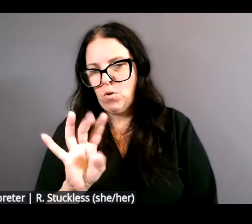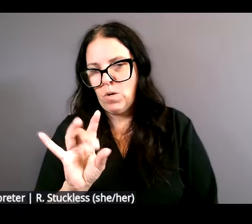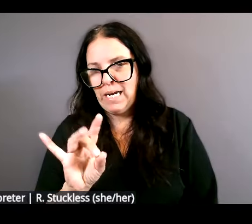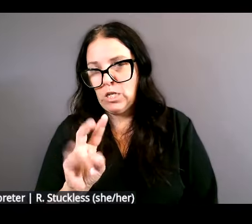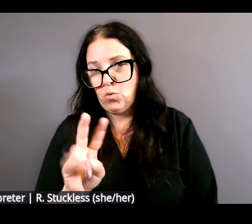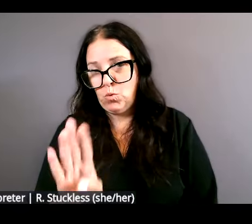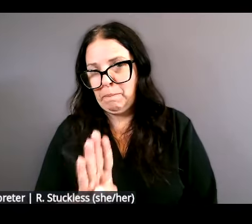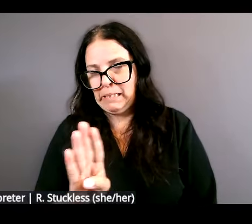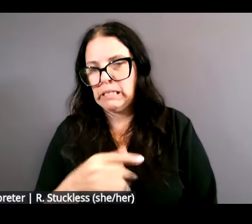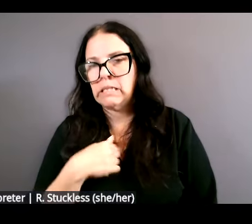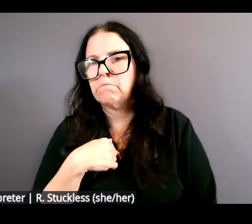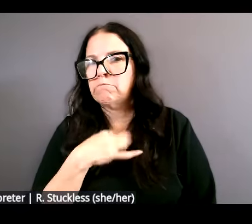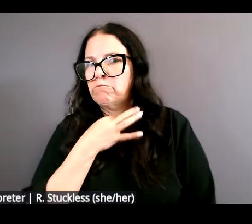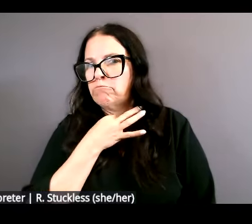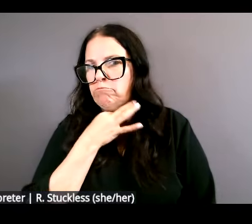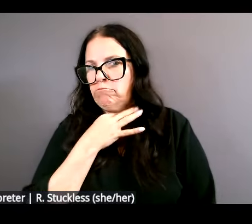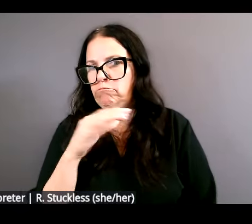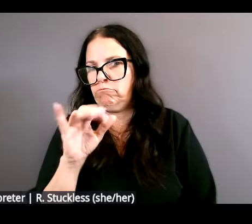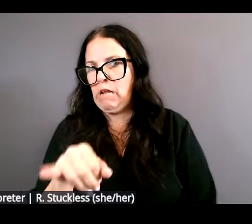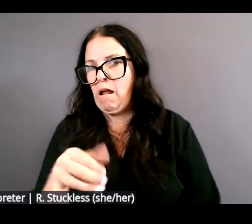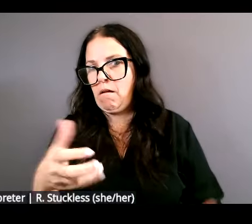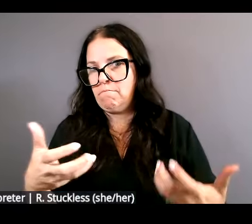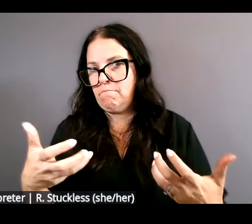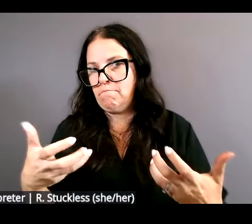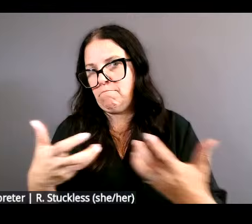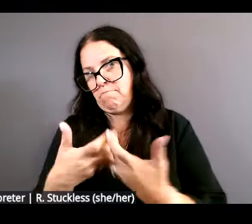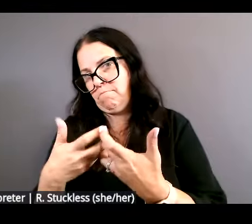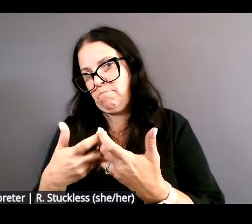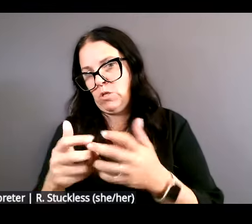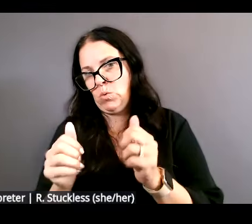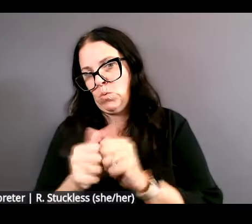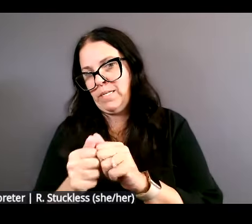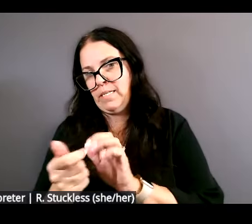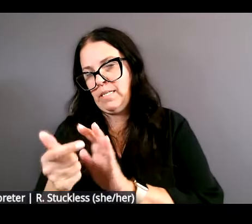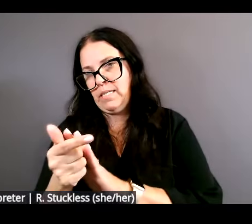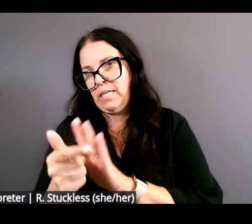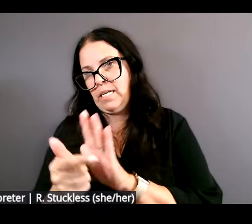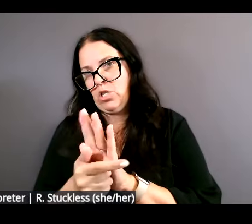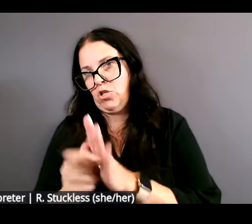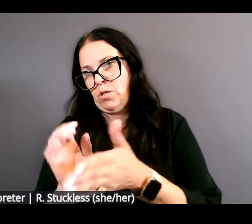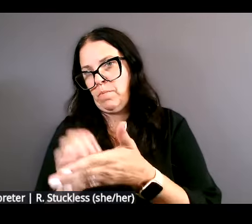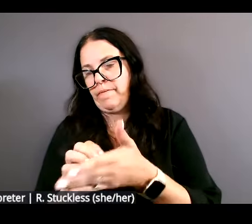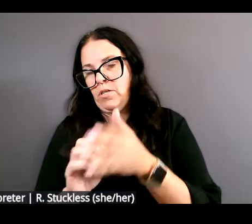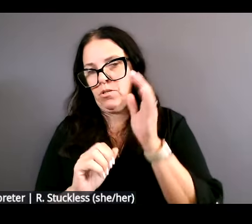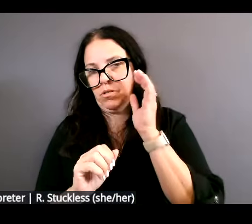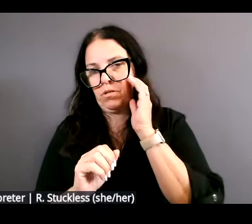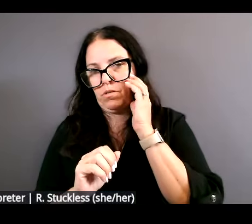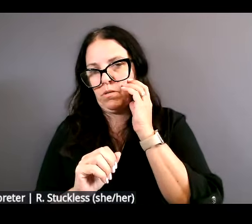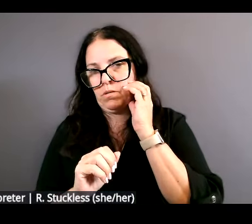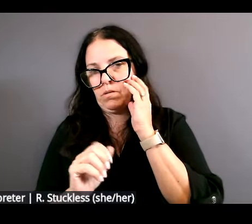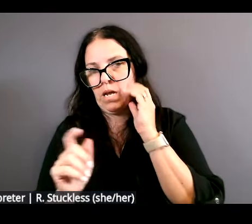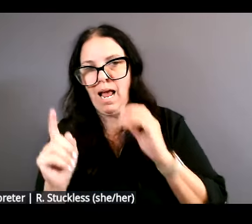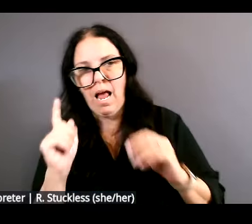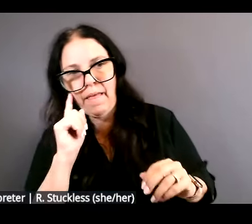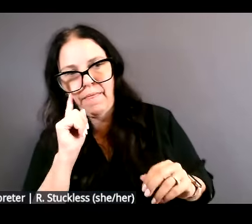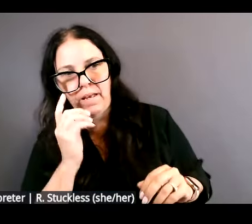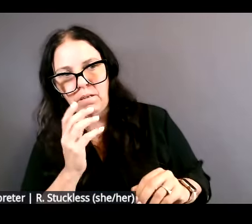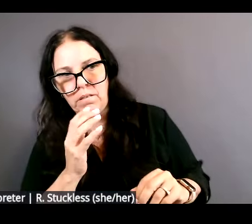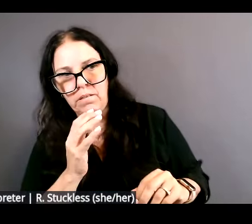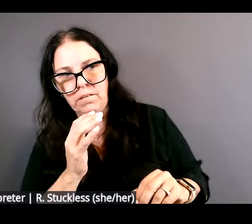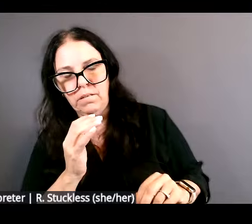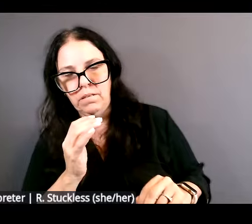with statutory provision? I think you would, oh, sorry. No, I'm looking